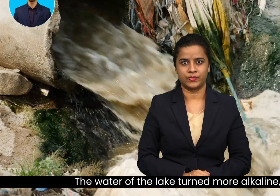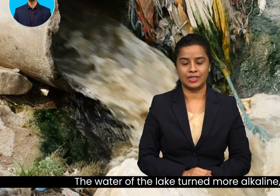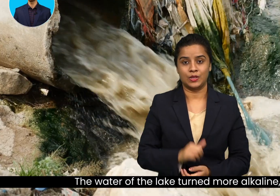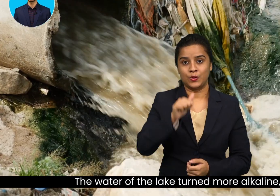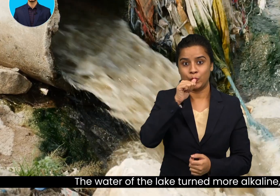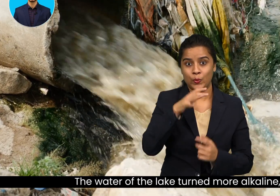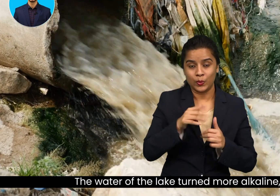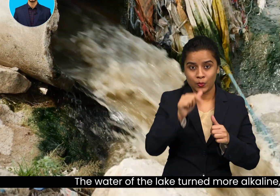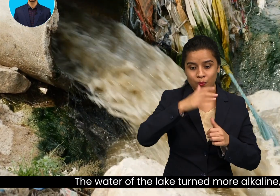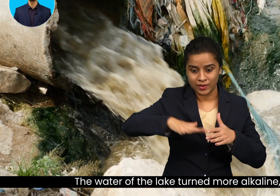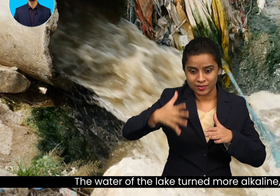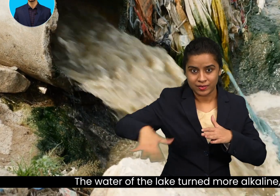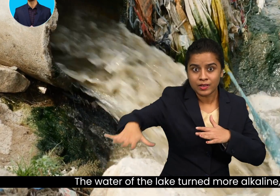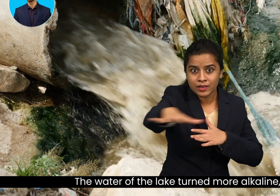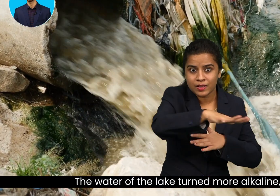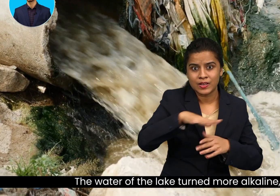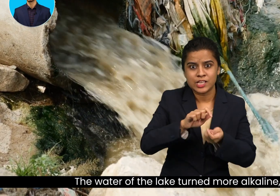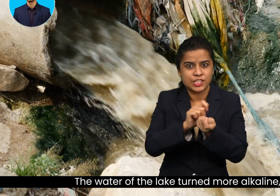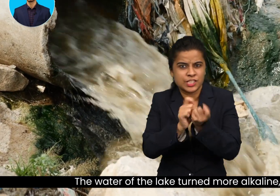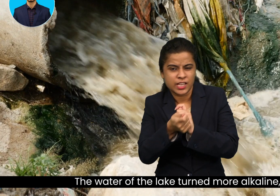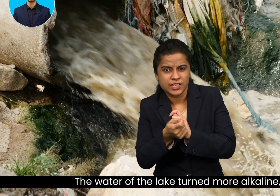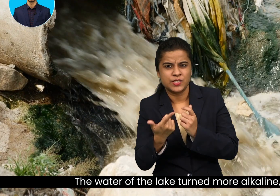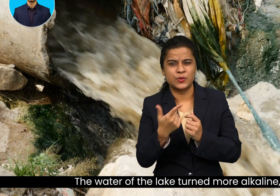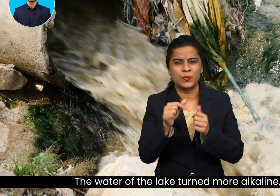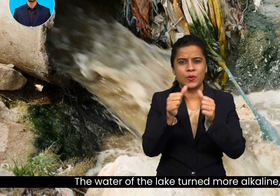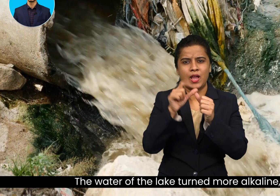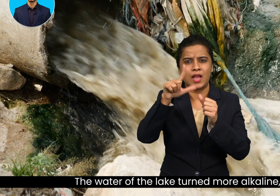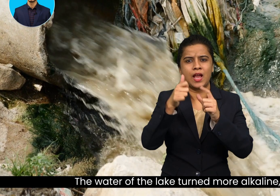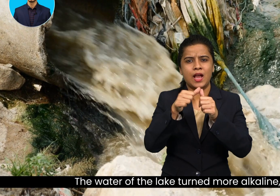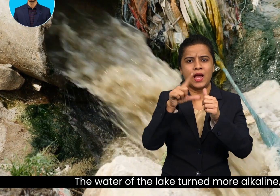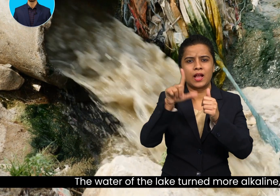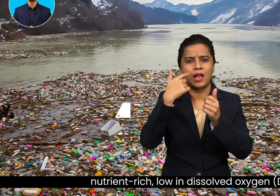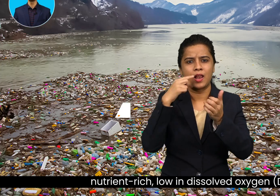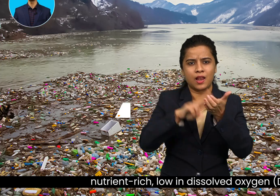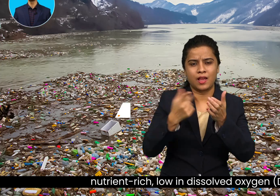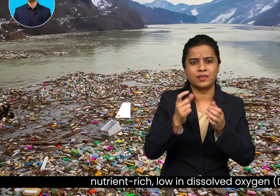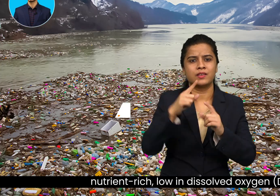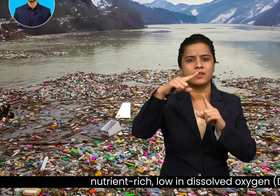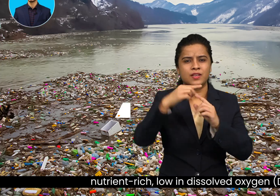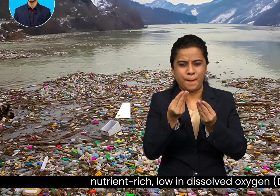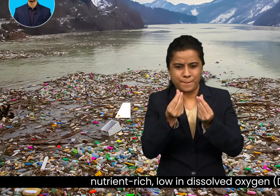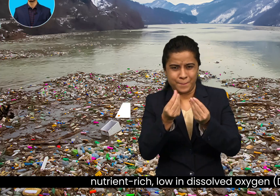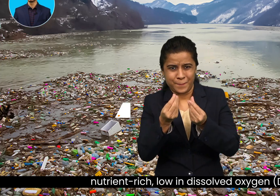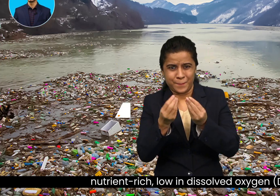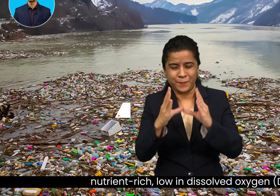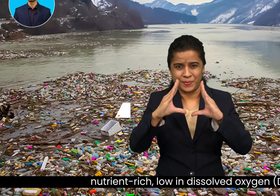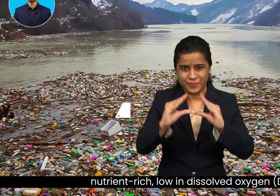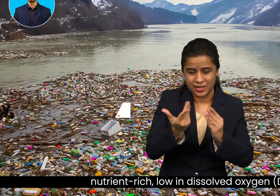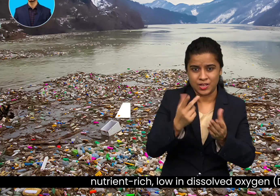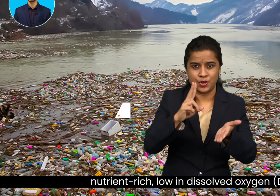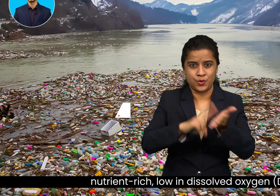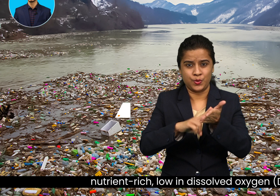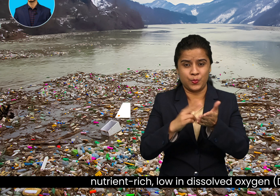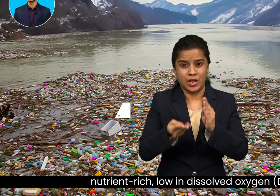The water of the lake turned more alkaline, turbid, nutrient-rich, low in